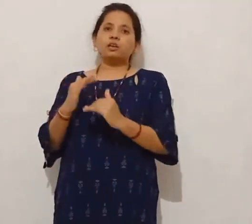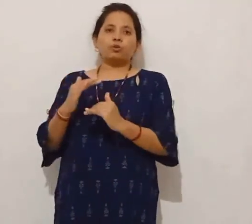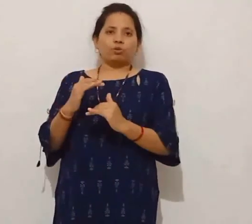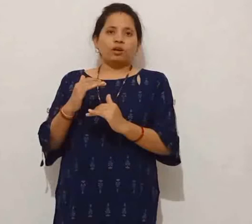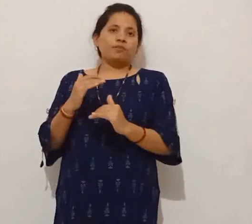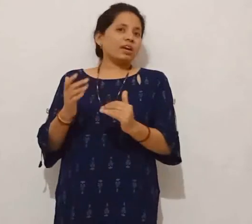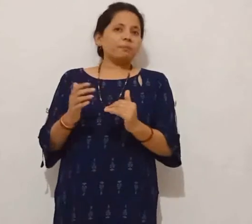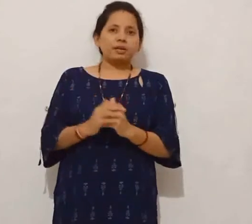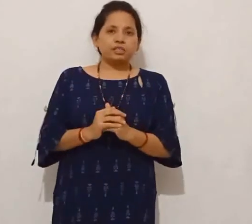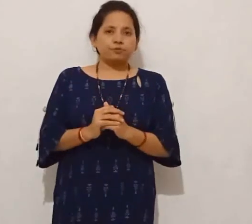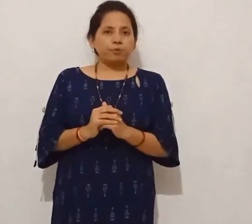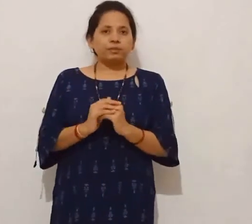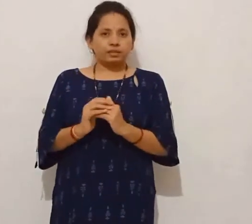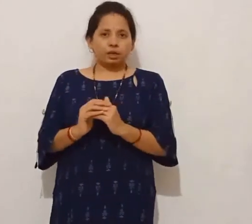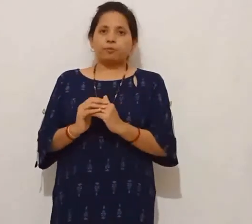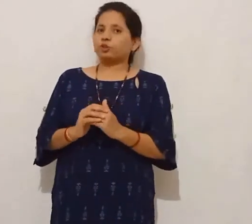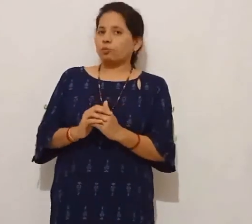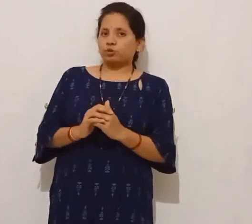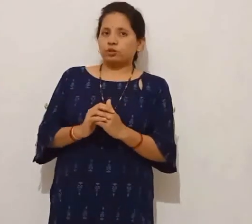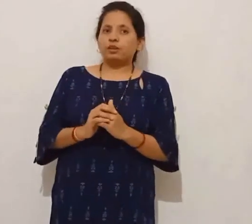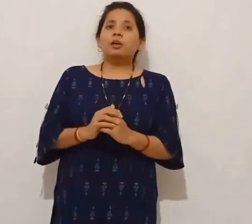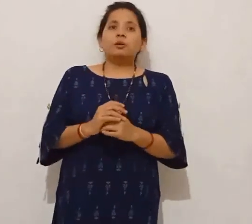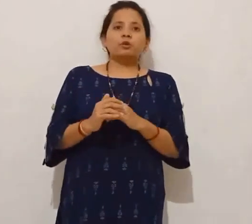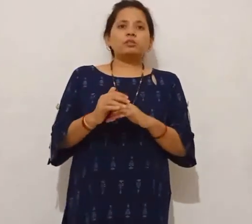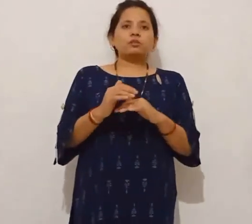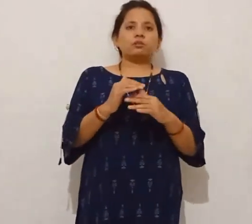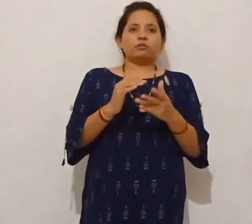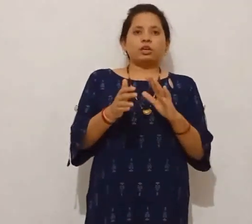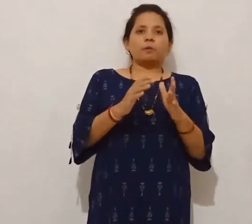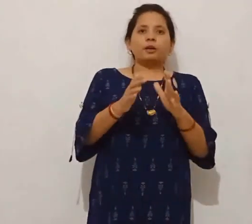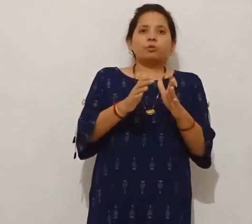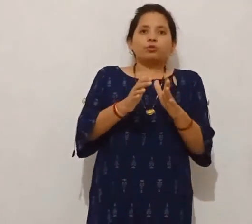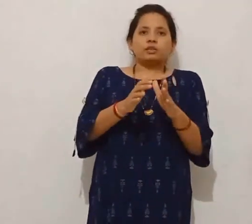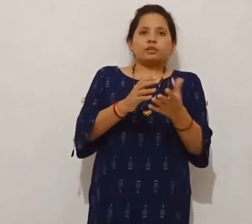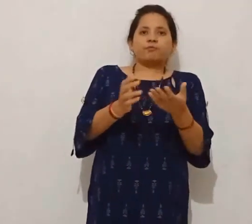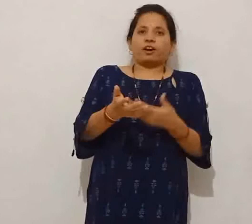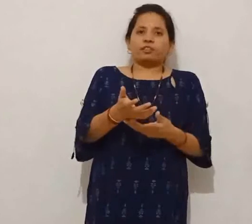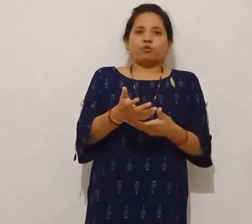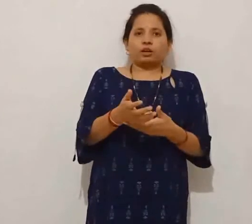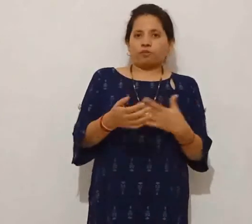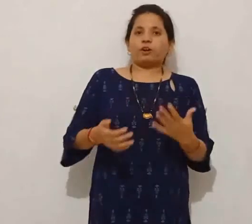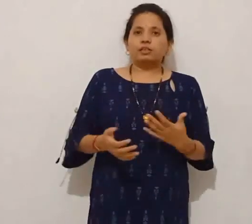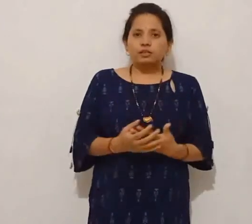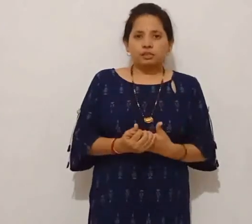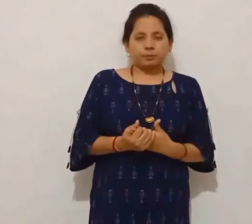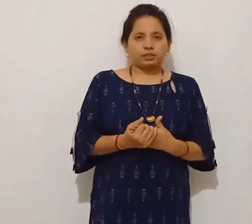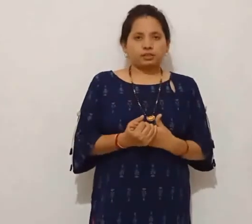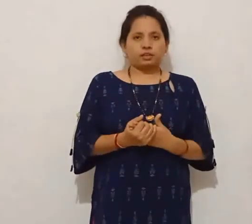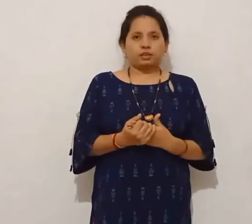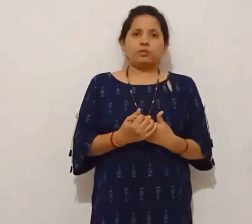low, we can purchase from that type of shops only, because jahan par humko thoda sa fayda ho raha hai hum wahi se cheeze purchase karenge na, usi